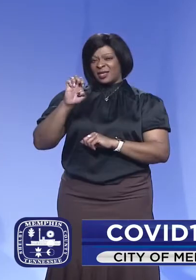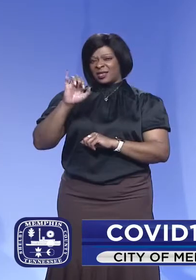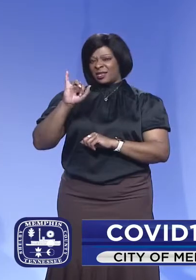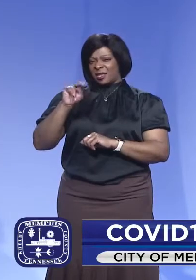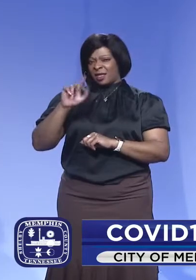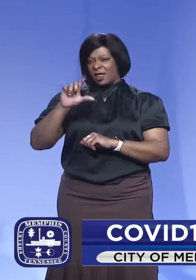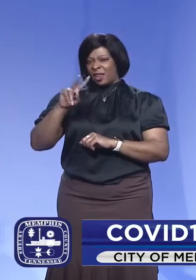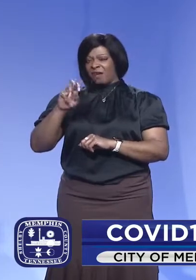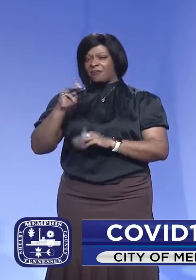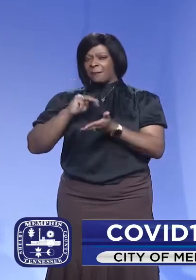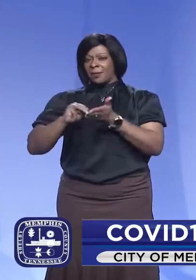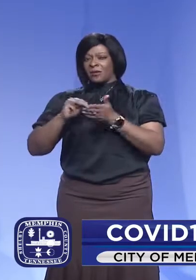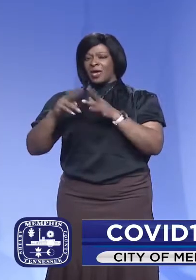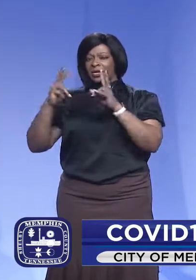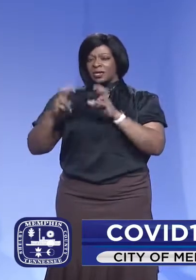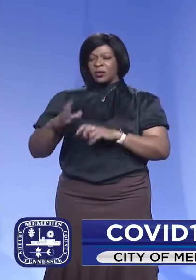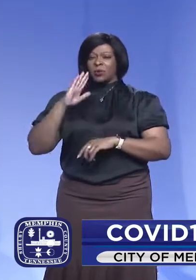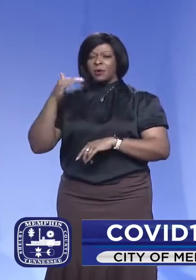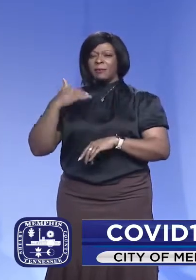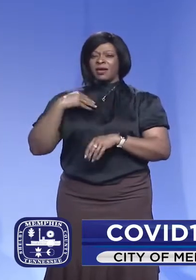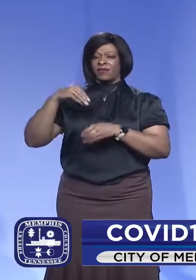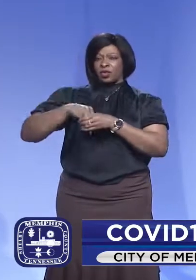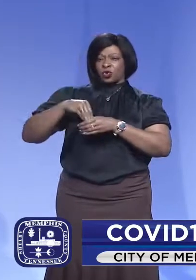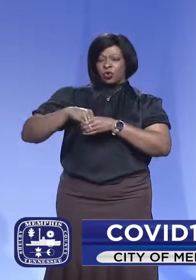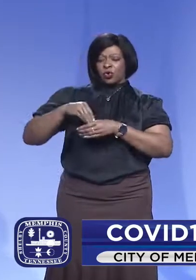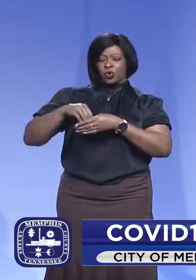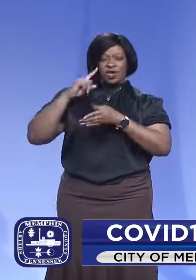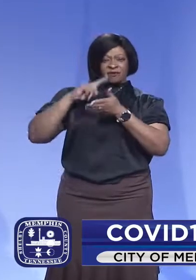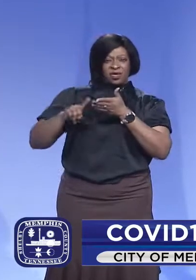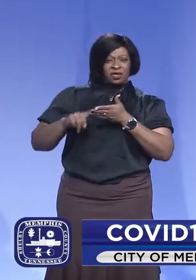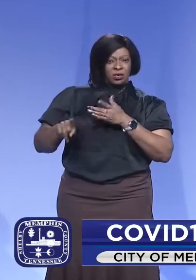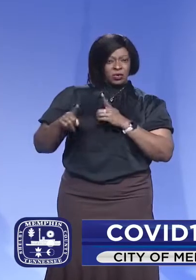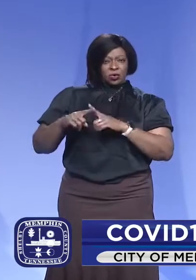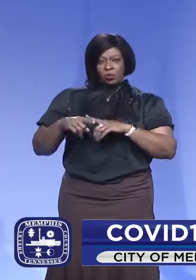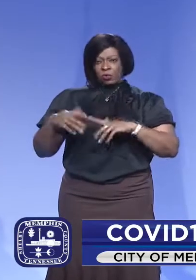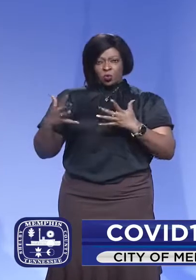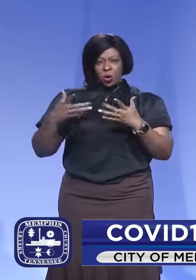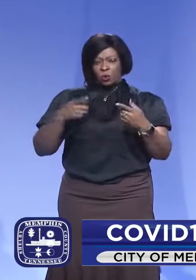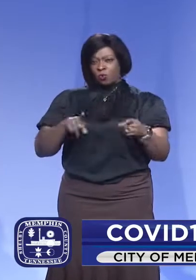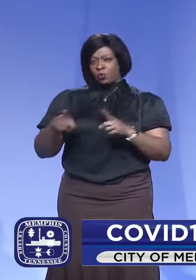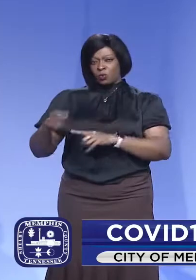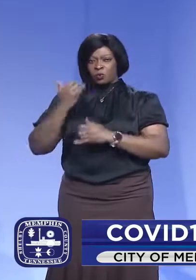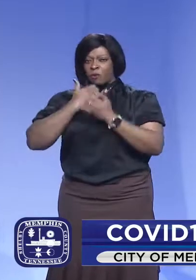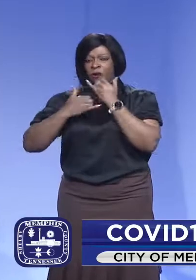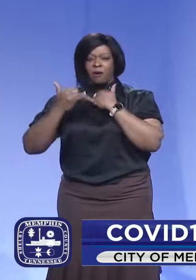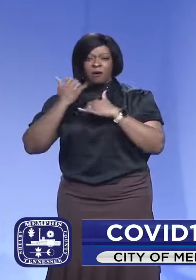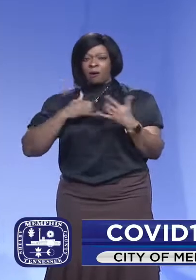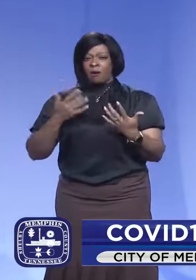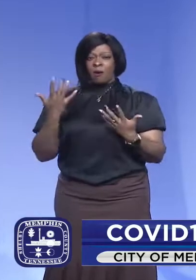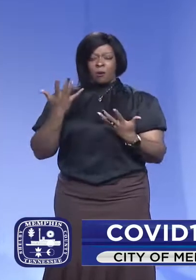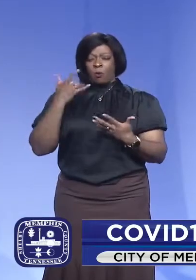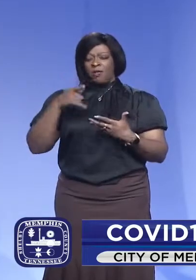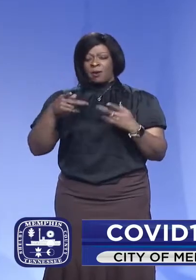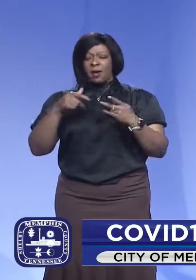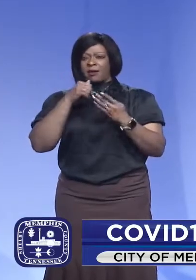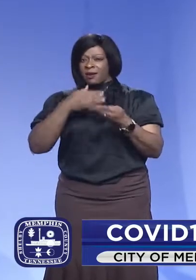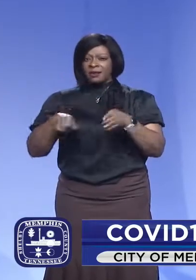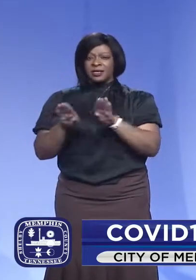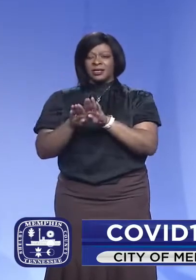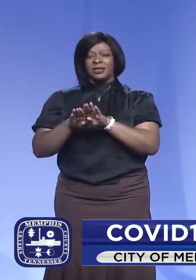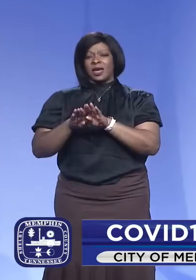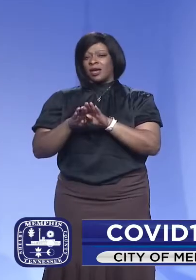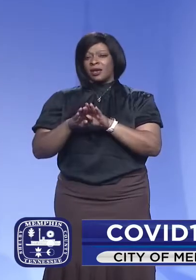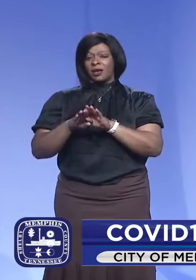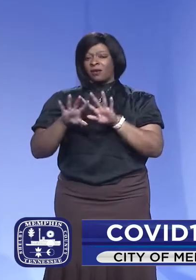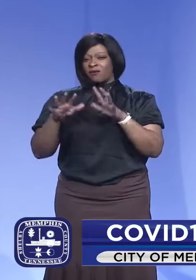and it was discussed that there was going to be an internal investigation to basically what went wrong, why the party wasn't shut down essentially. What were